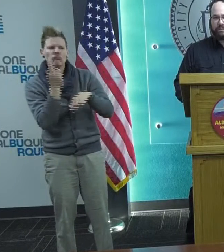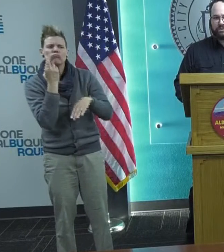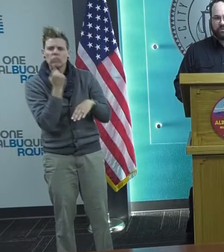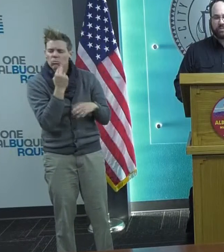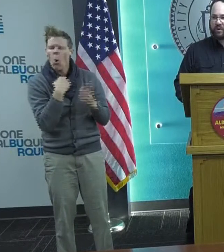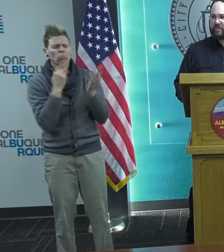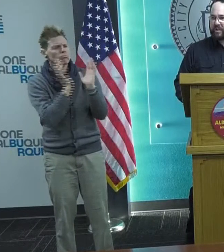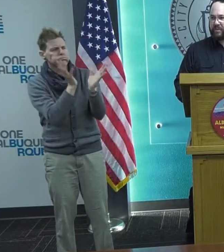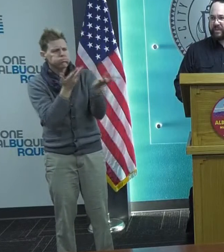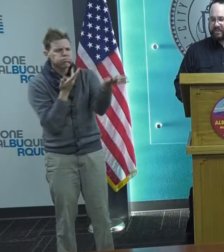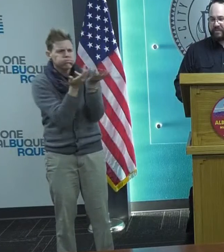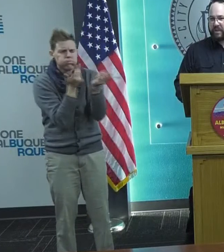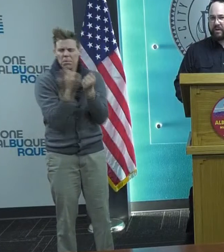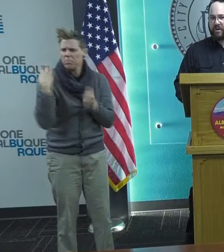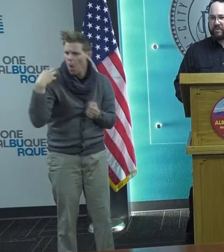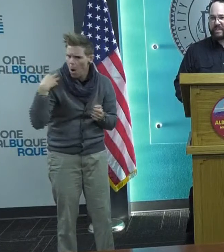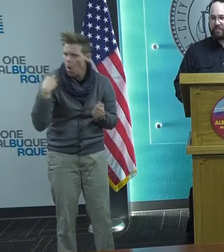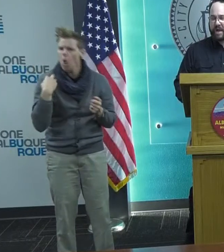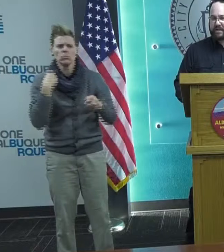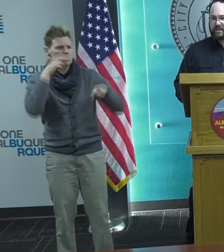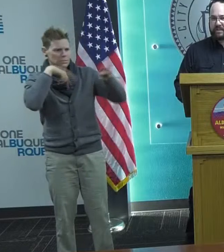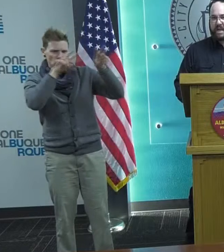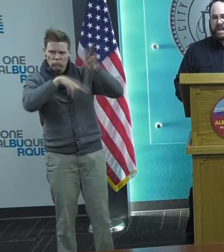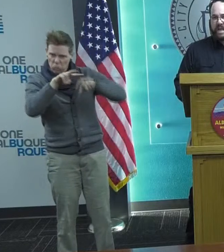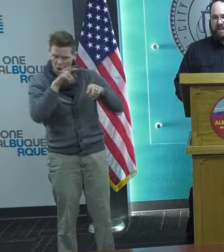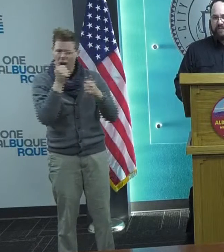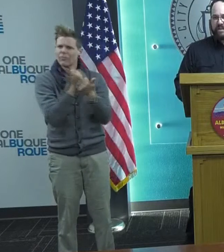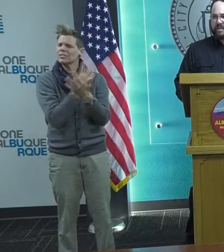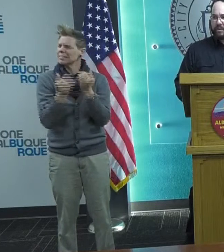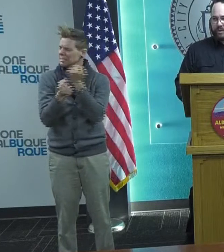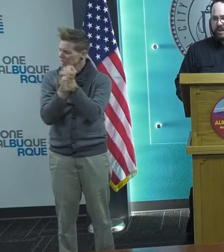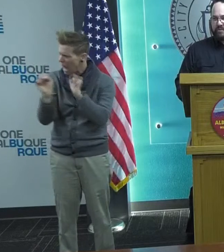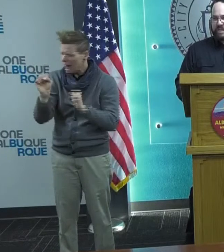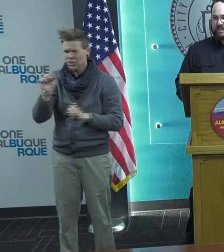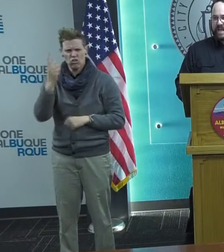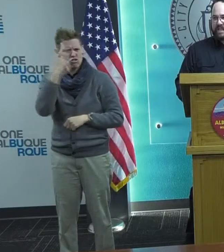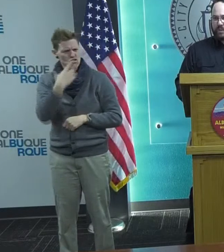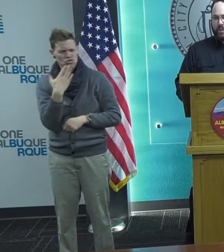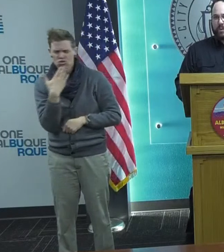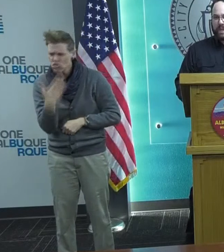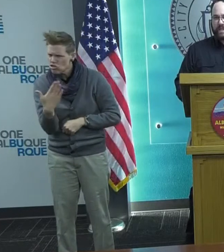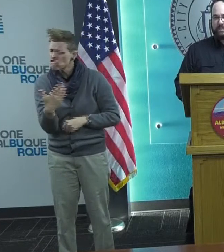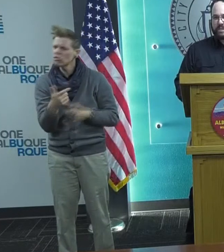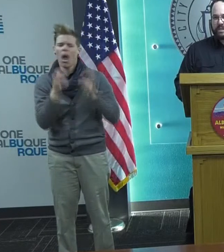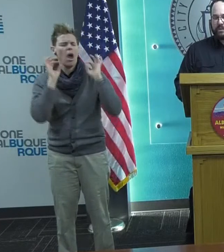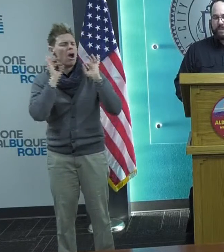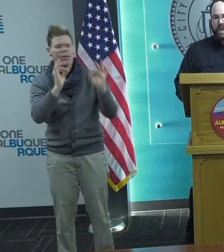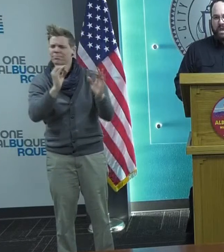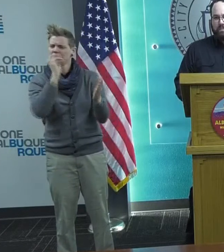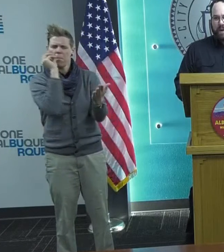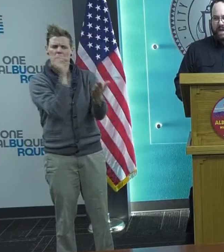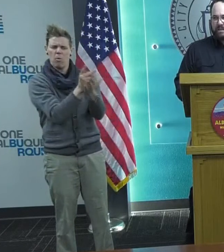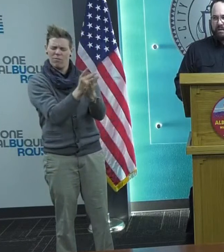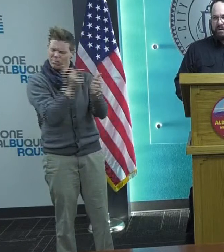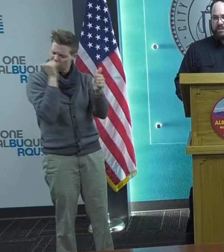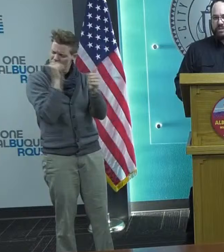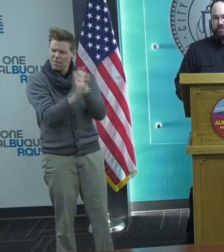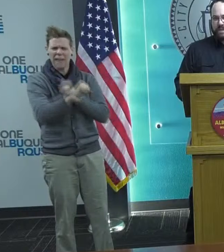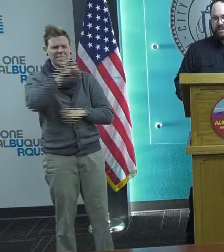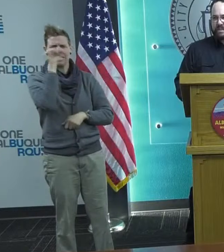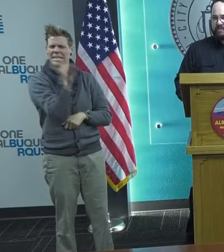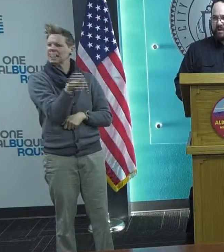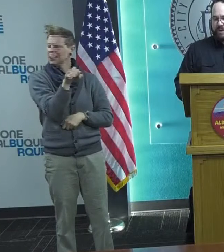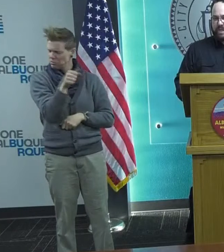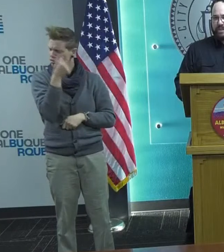that we had sort of observed all of the things that fall under COVID safe practices, and found that they were doing everything exactly the way we would like them to do. By and large,